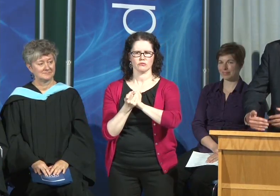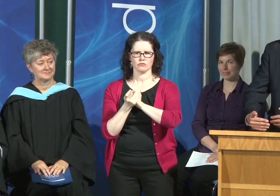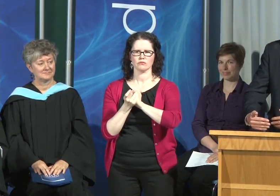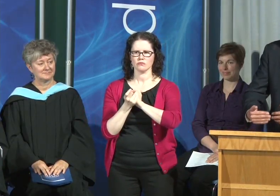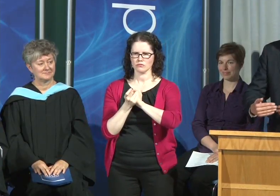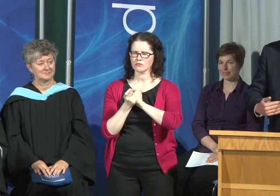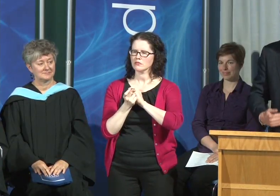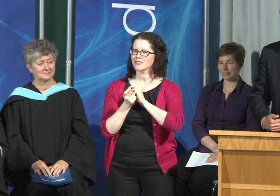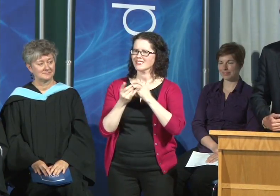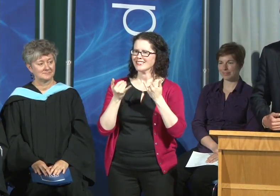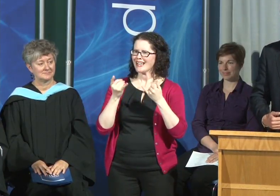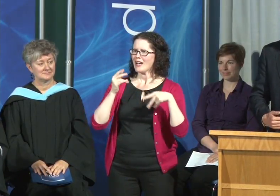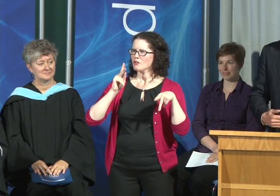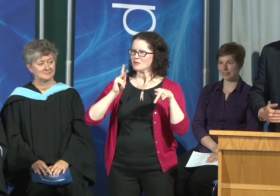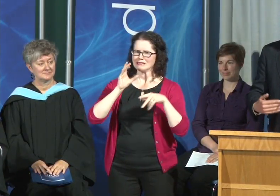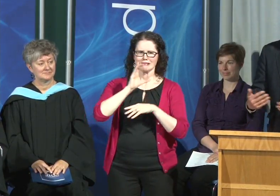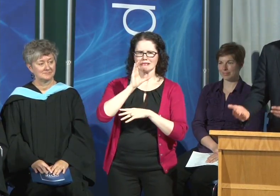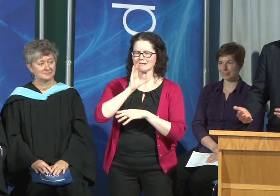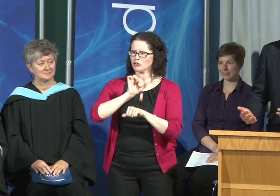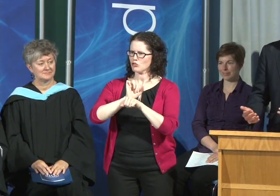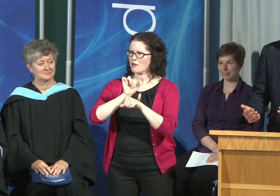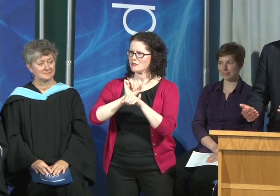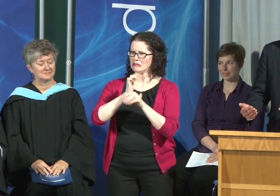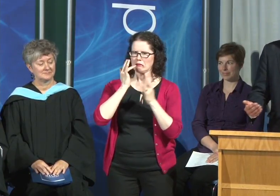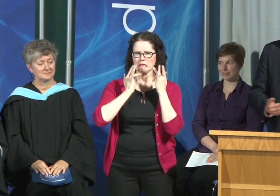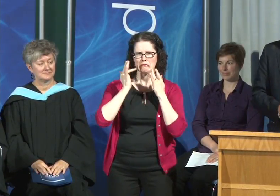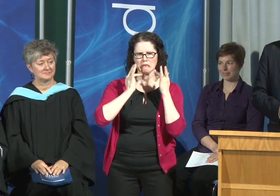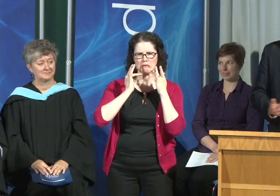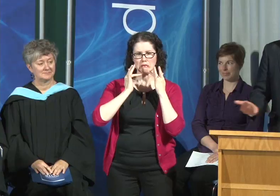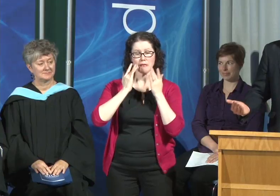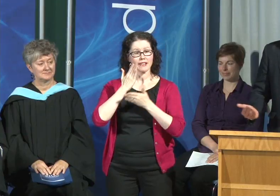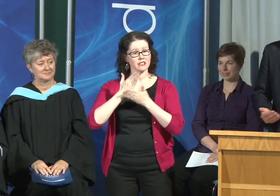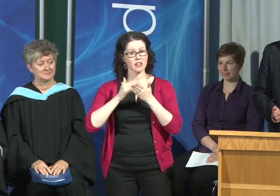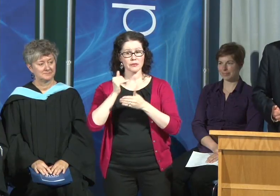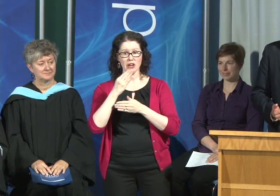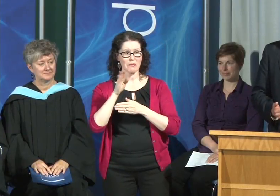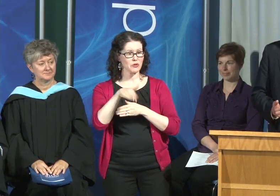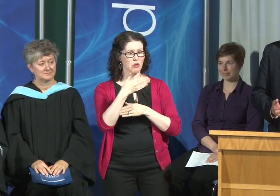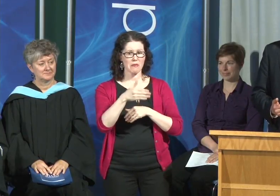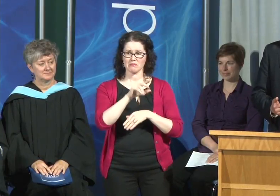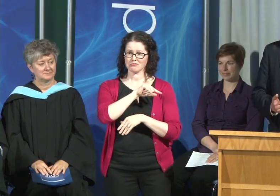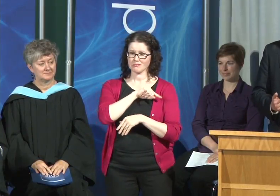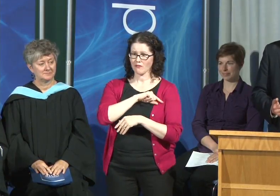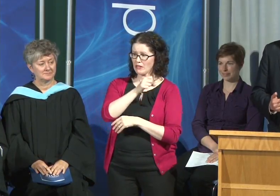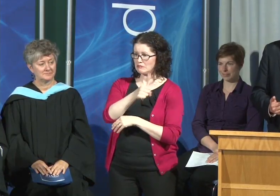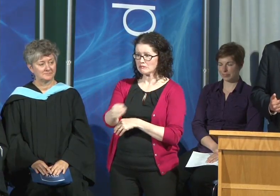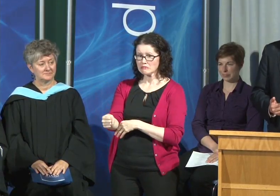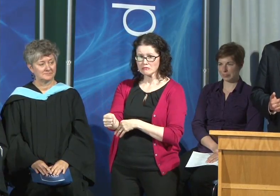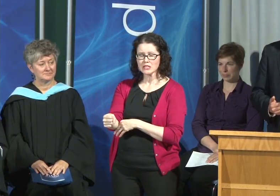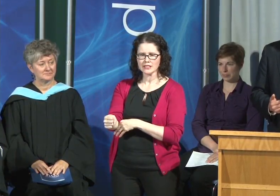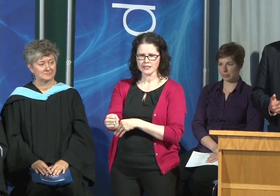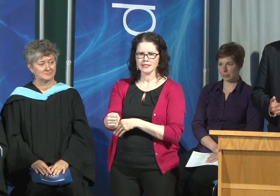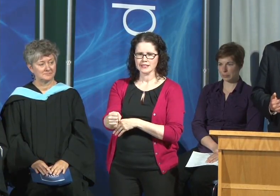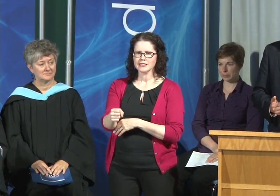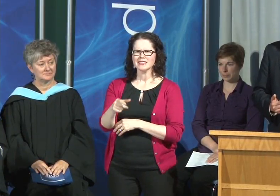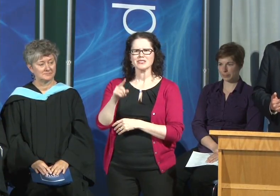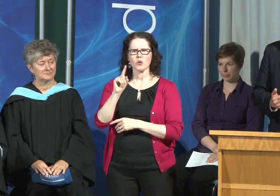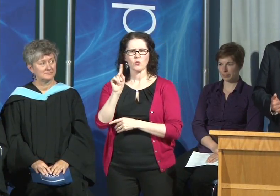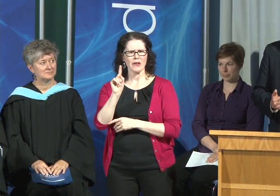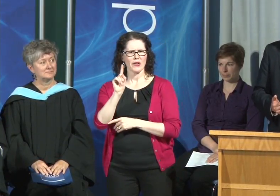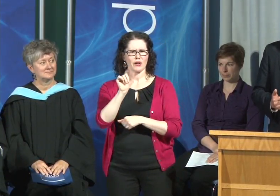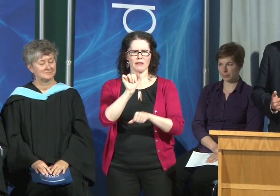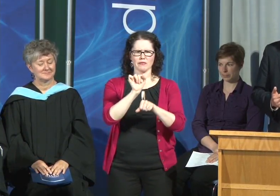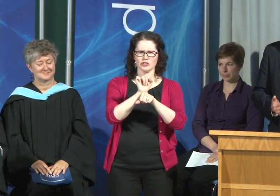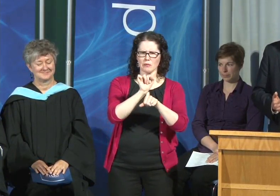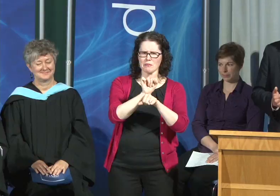have people without jobs and jobs without people, that nobody does a better job of addressing that job skills mismatch than